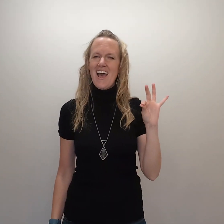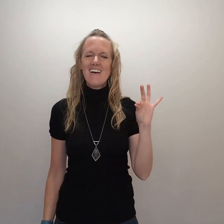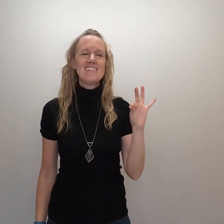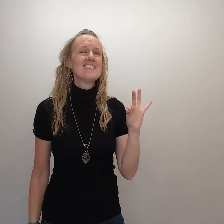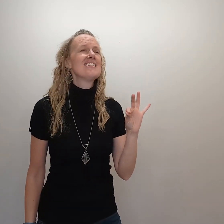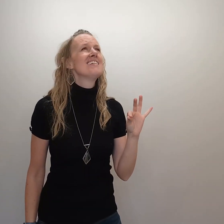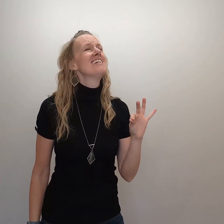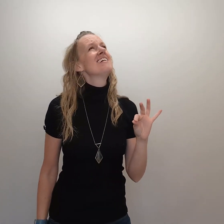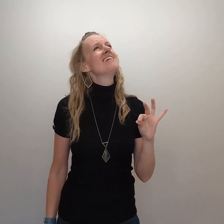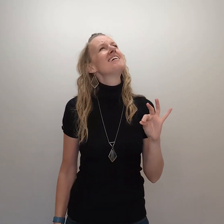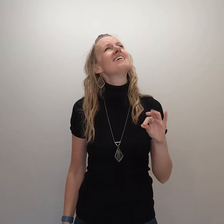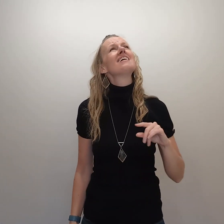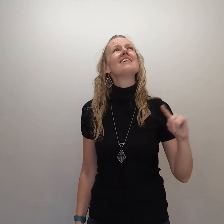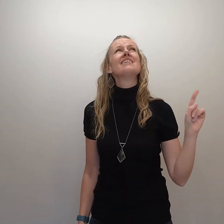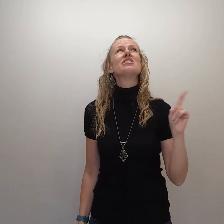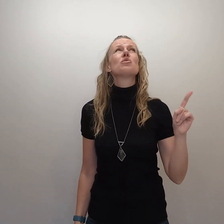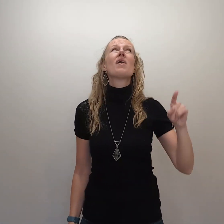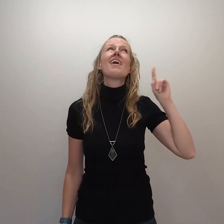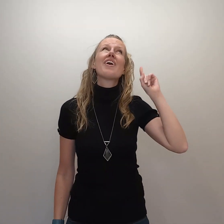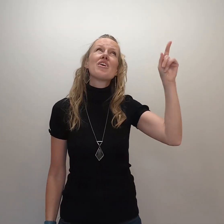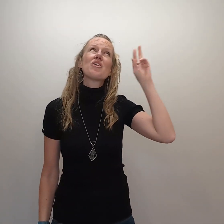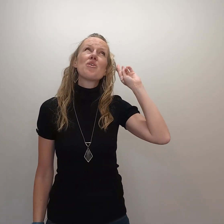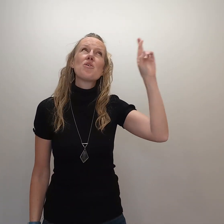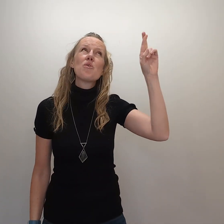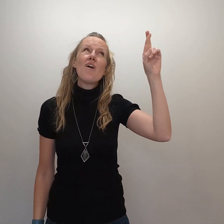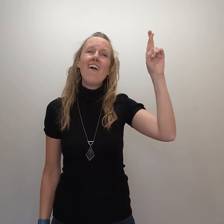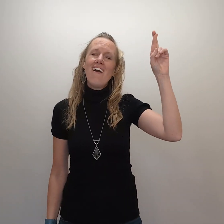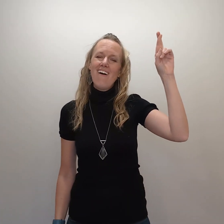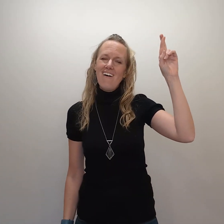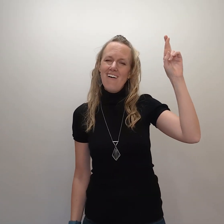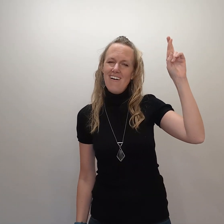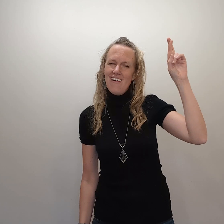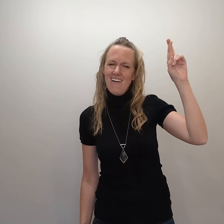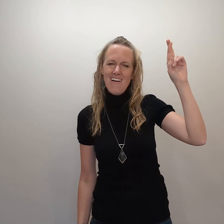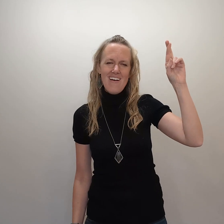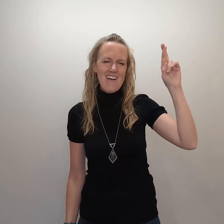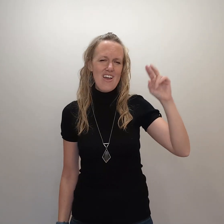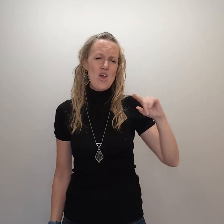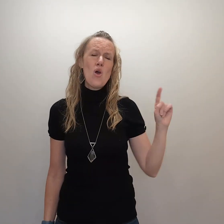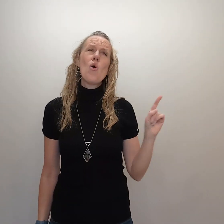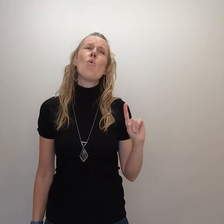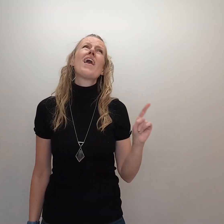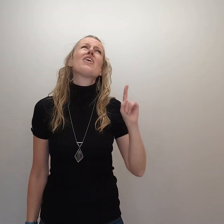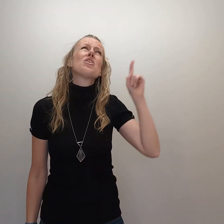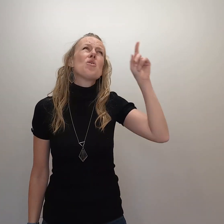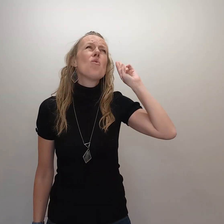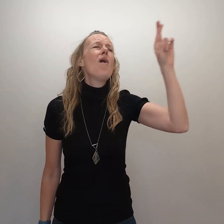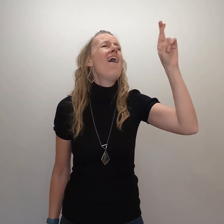found is where you are. Where you